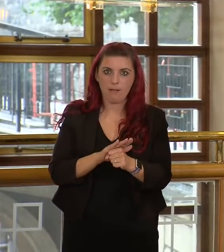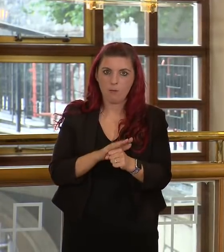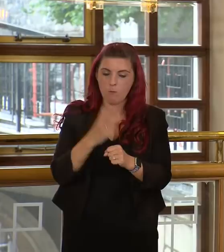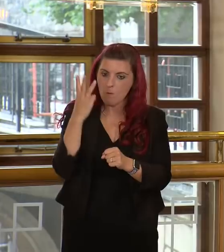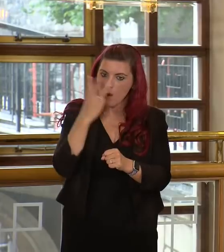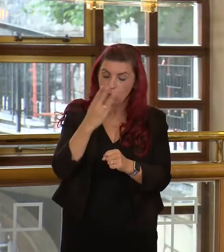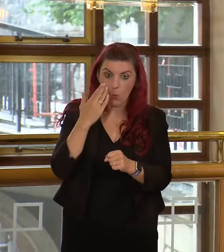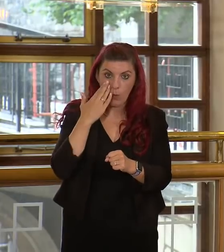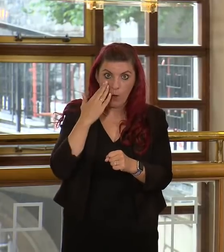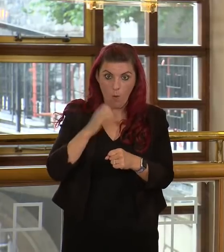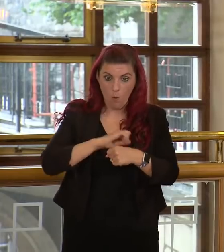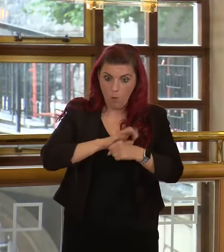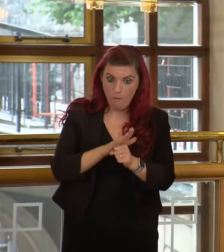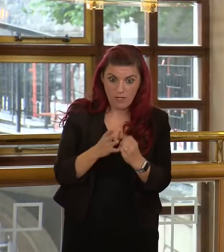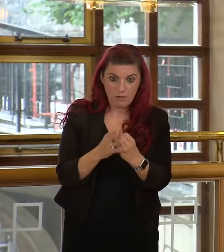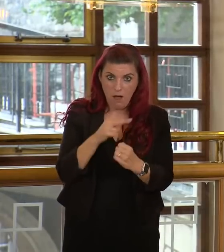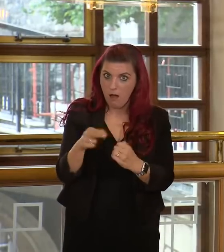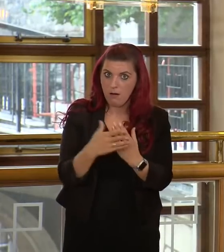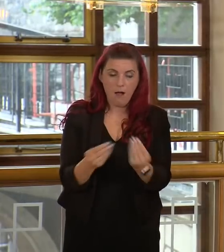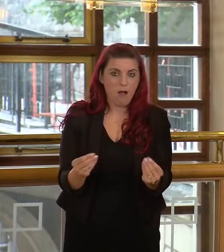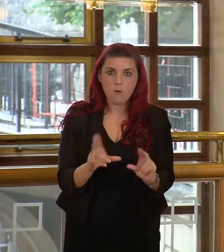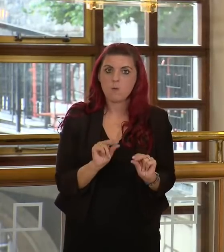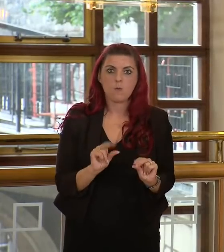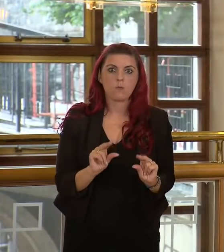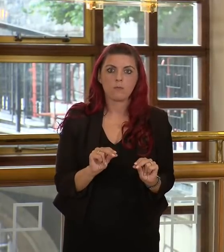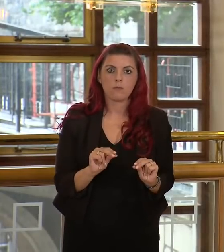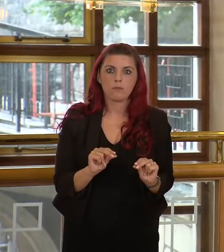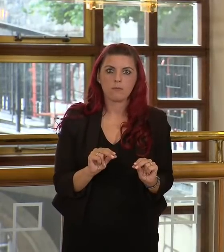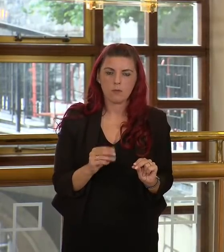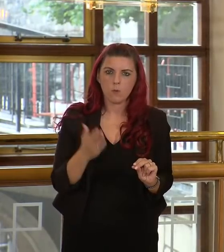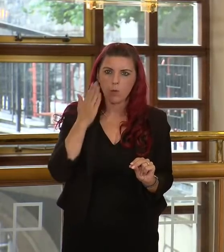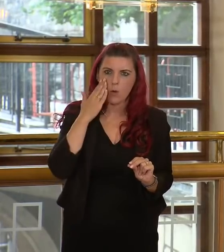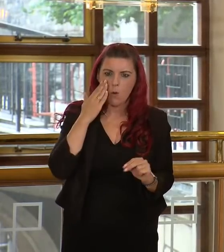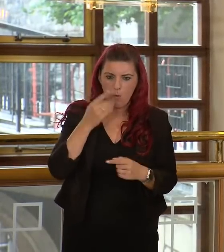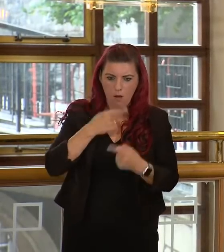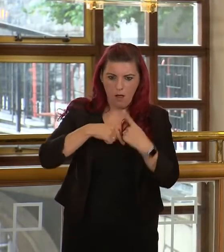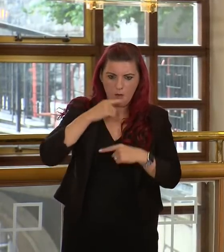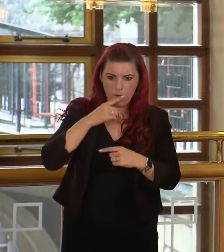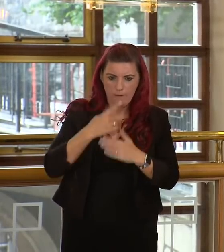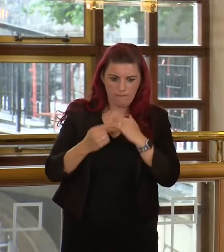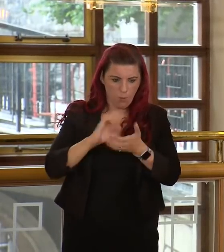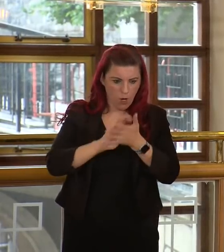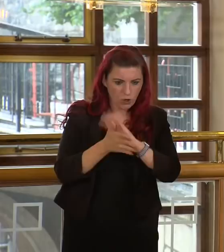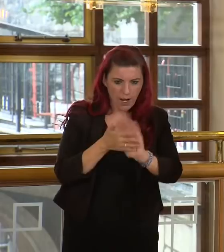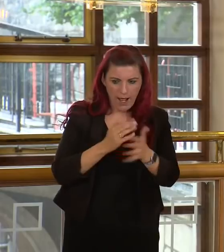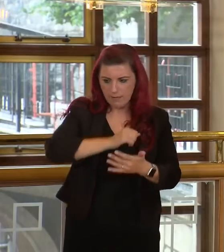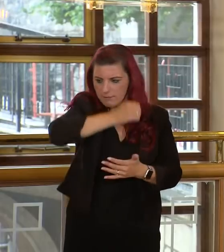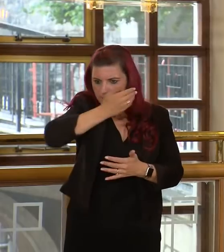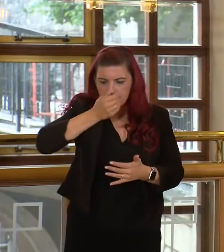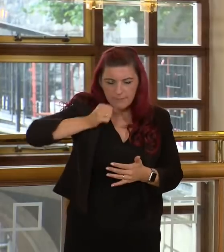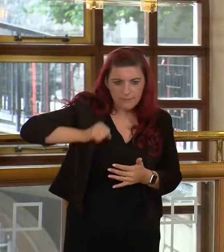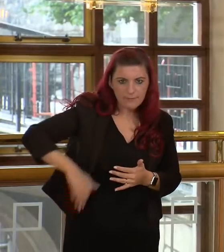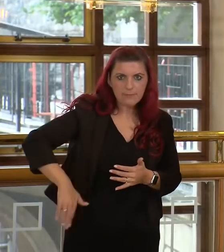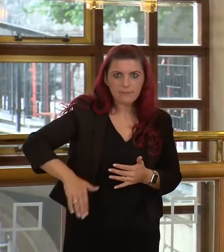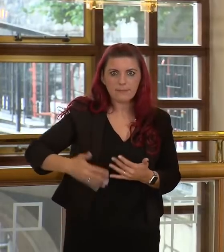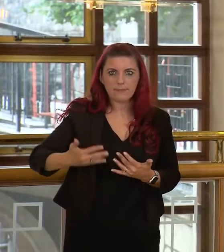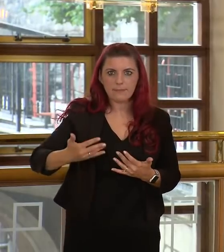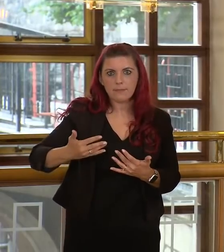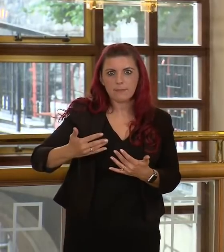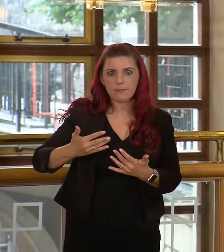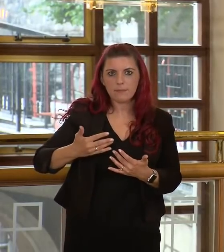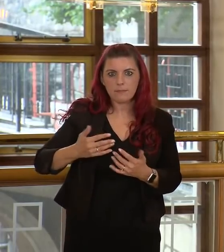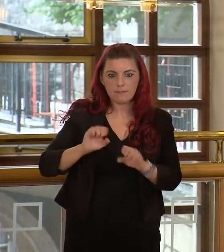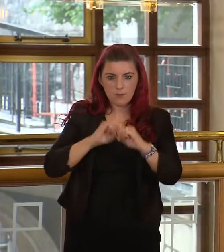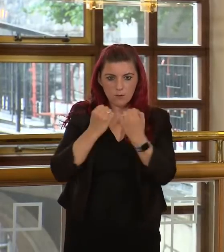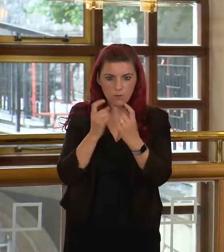is far from over globally, and we know what each of us has to do, keeping our distance, washing our hands, coughing into the elbow instead of the hand,